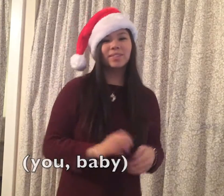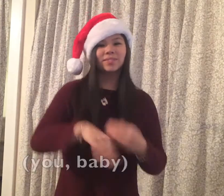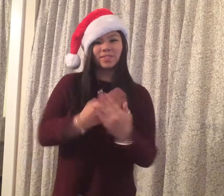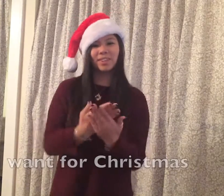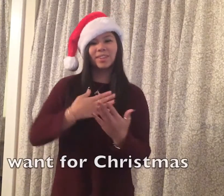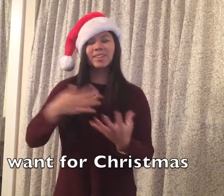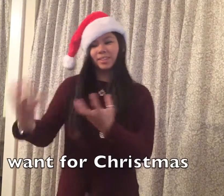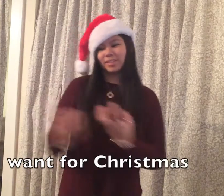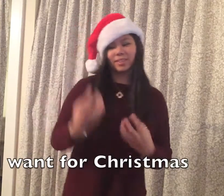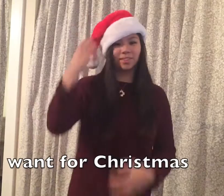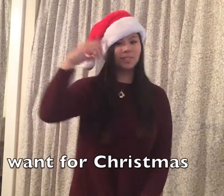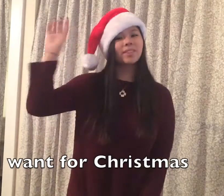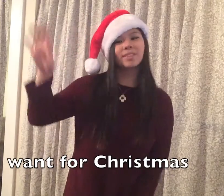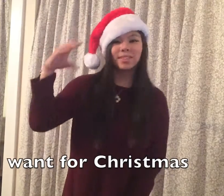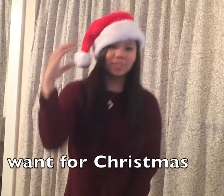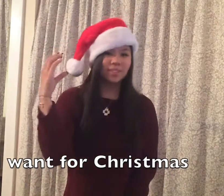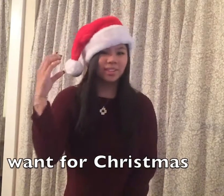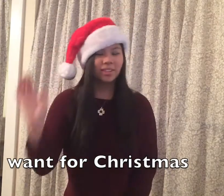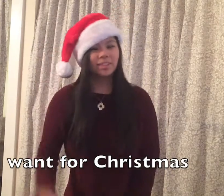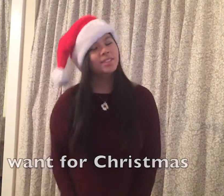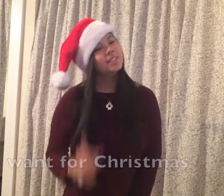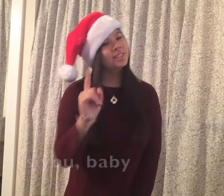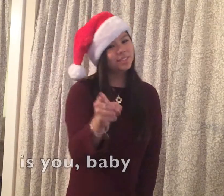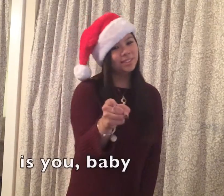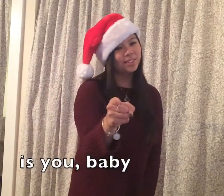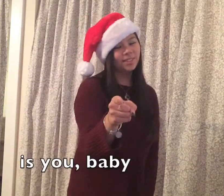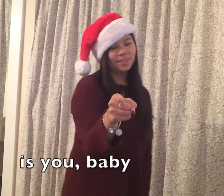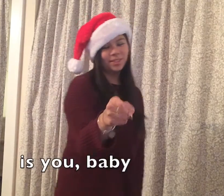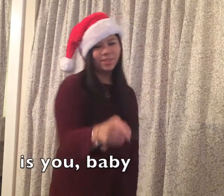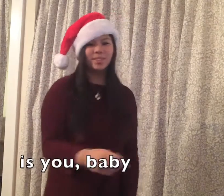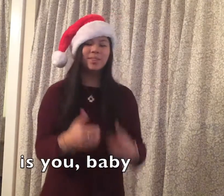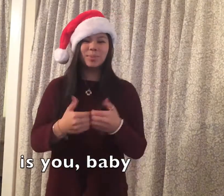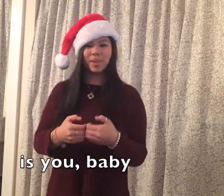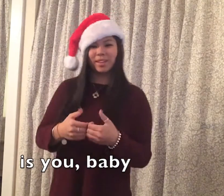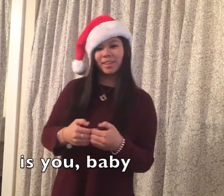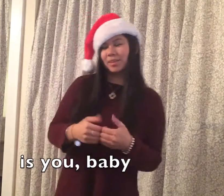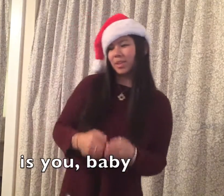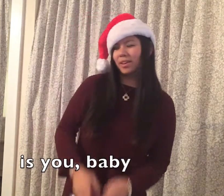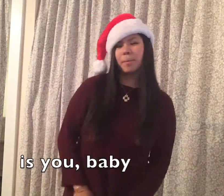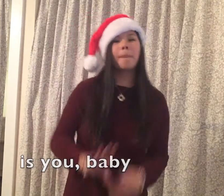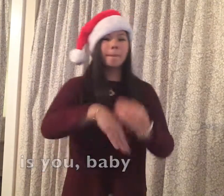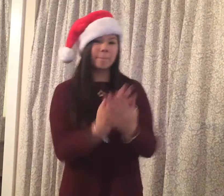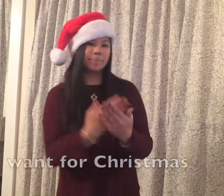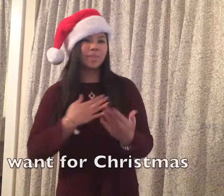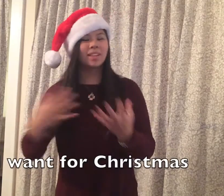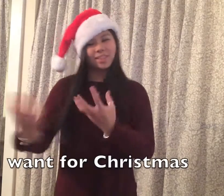All I want for Christmas with you, baby All